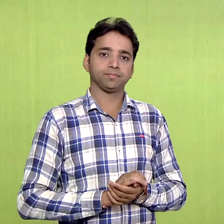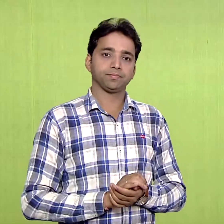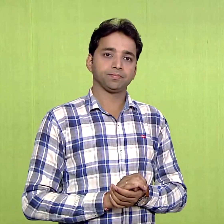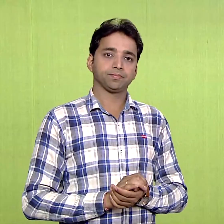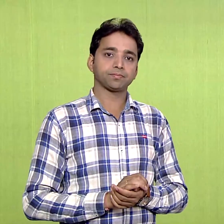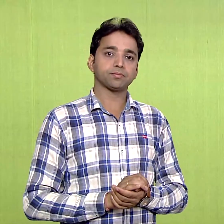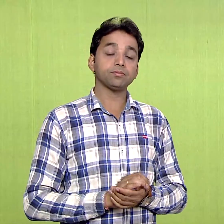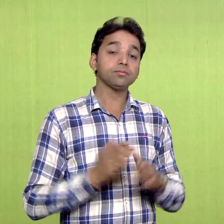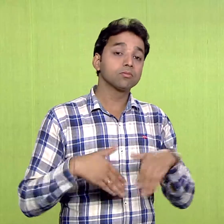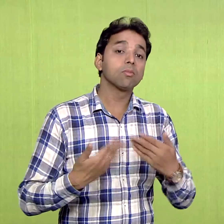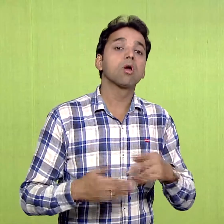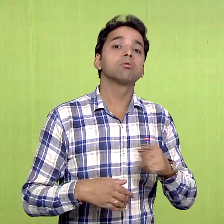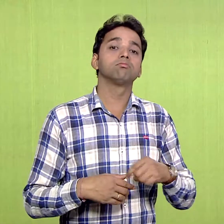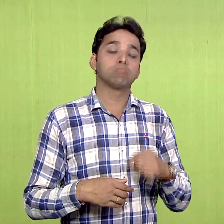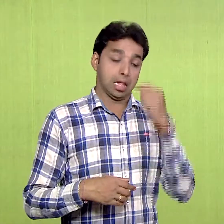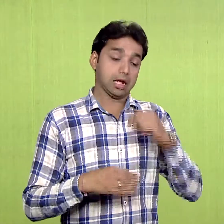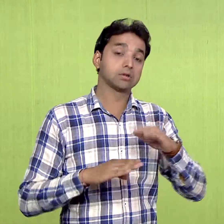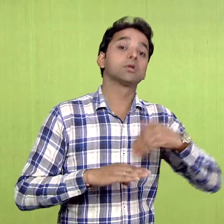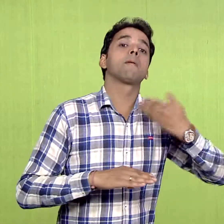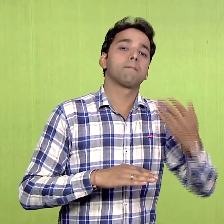and many after the coming of Christ.